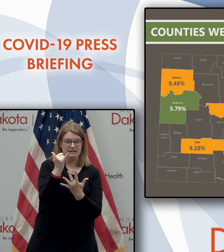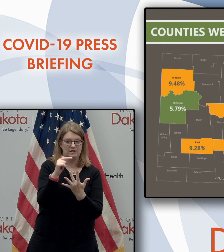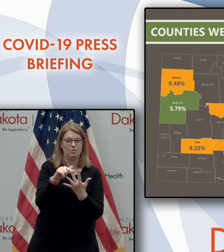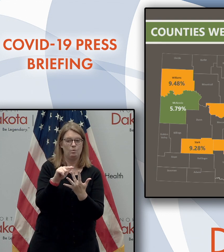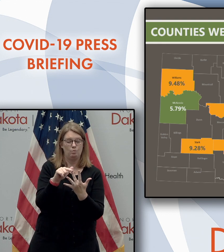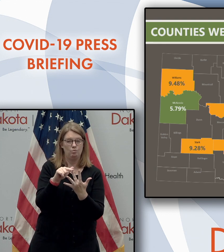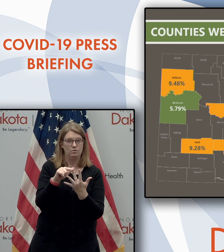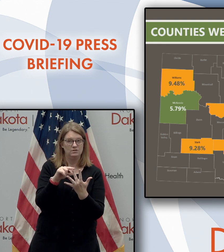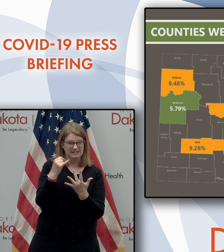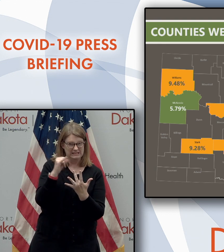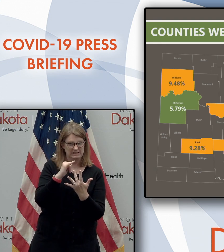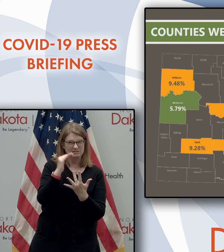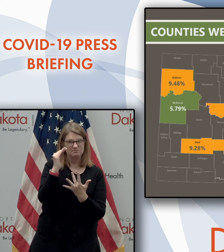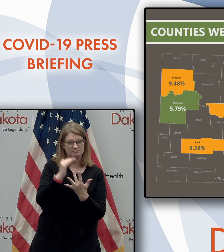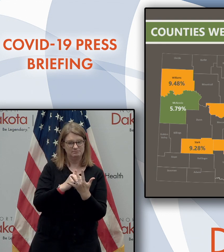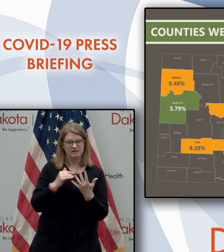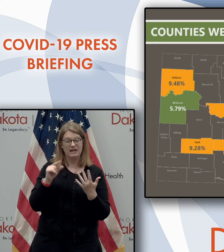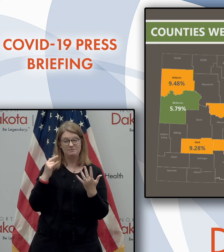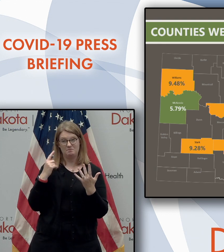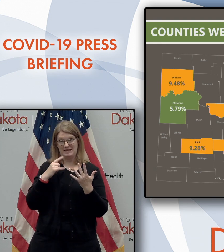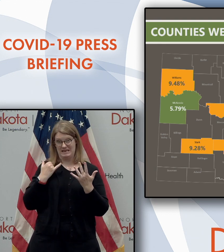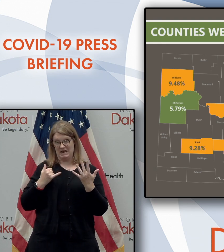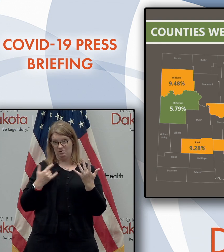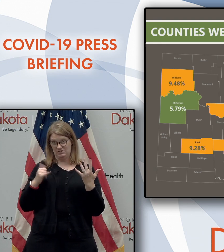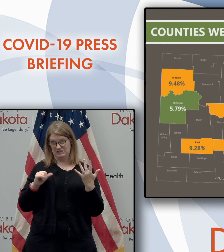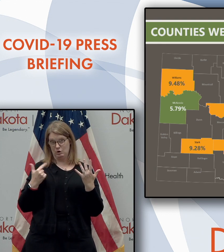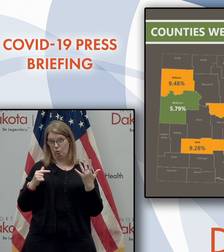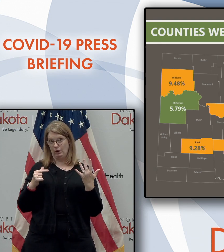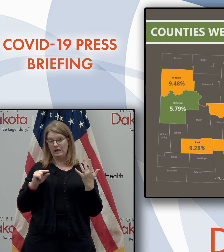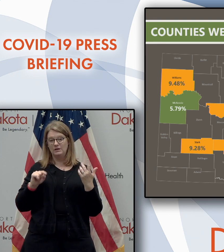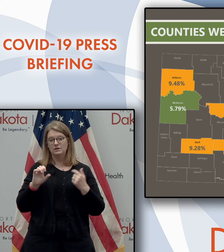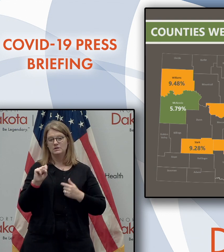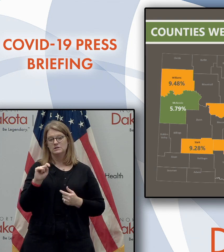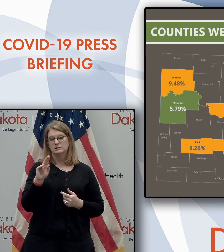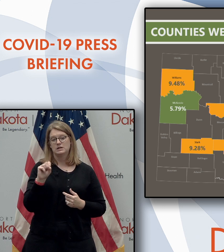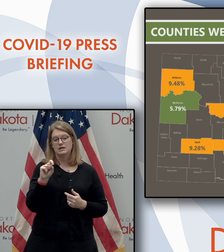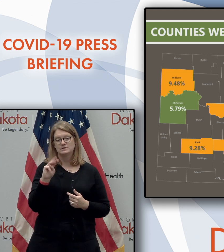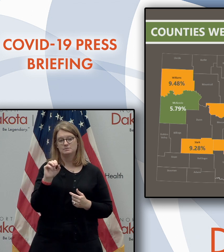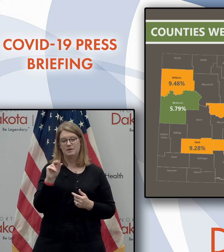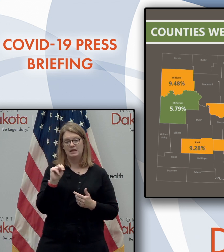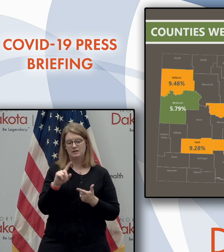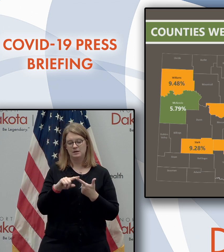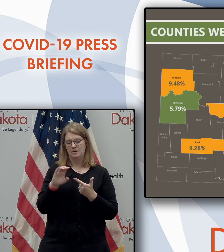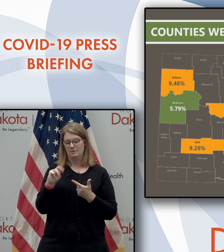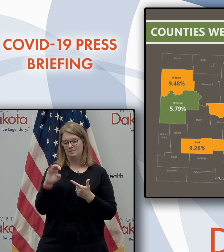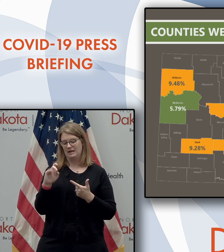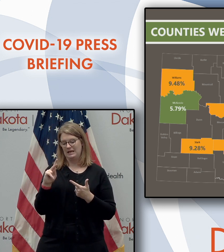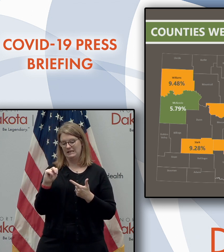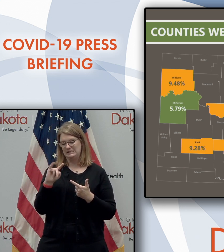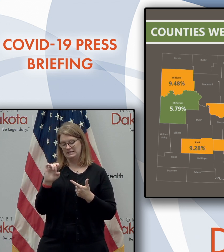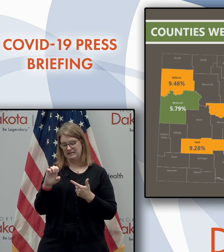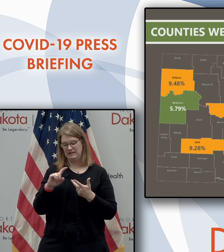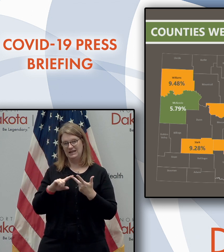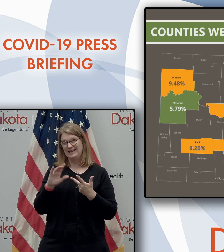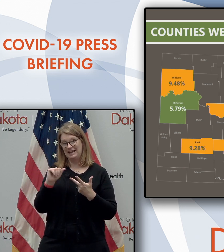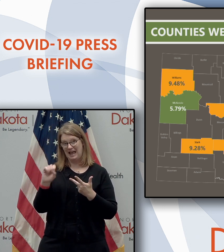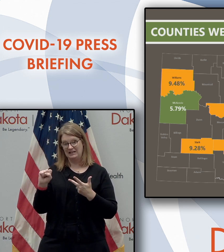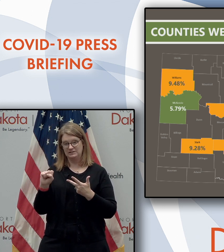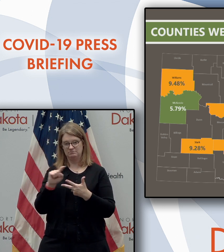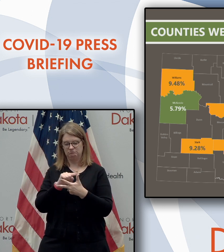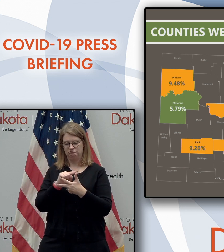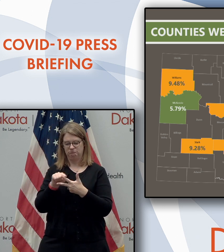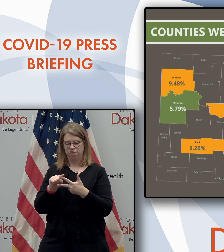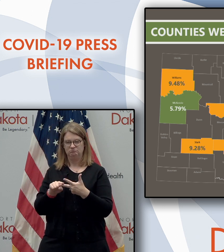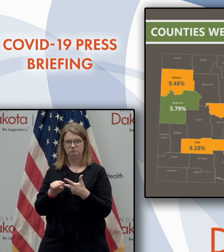the ones that are still listed in green. They're still green here today, but Stutsman and McKinsey and Cass are all counties that